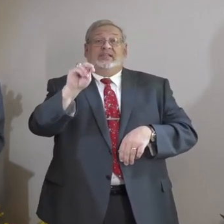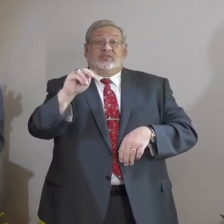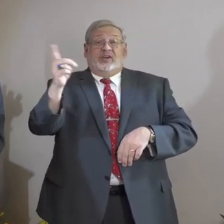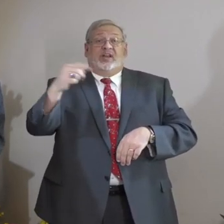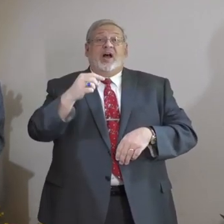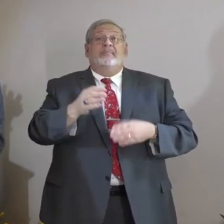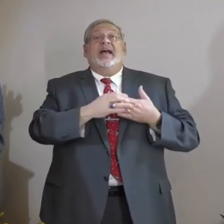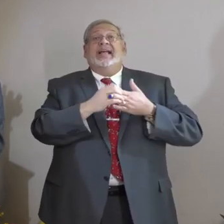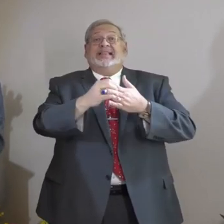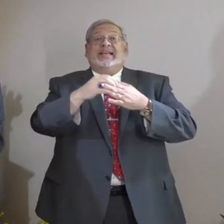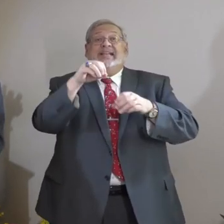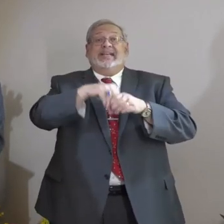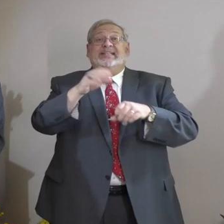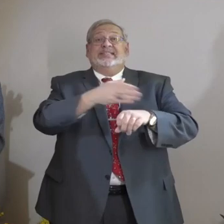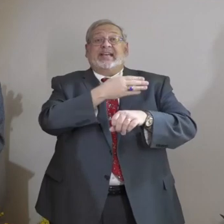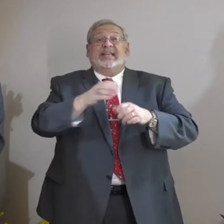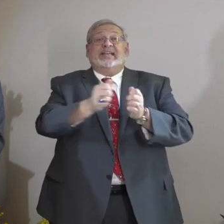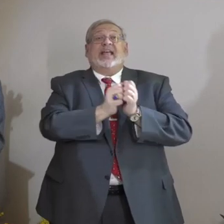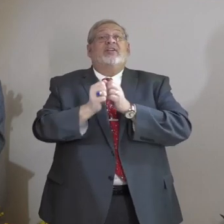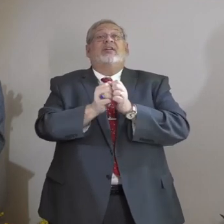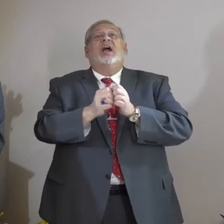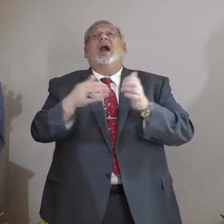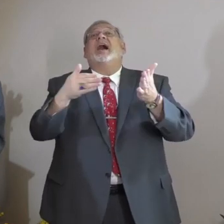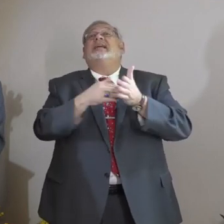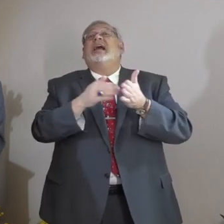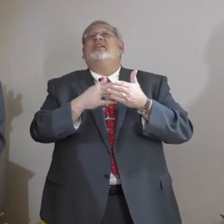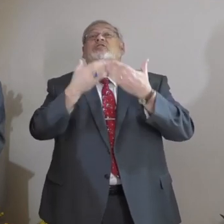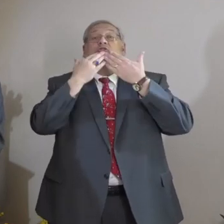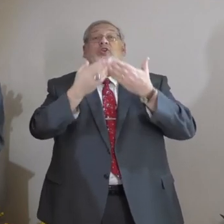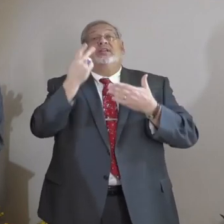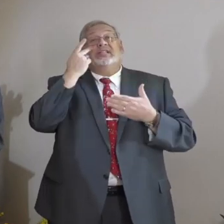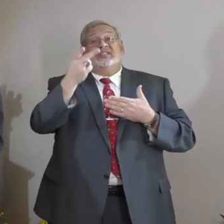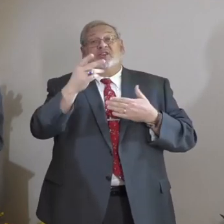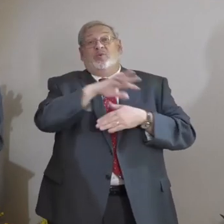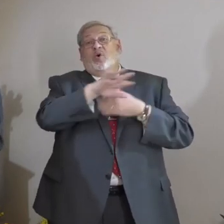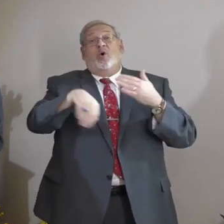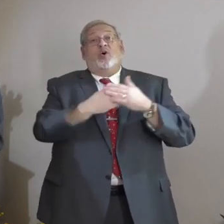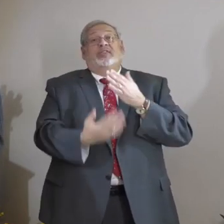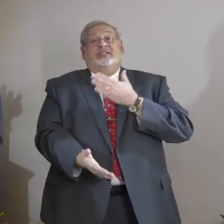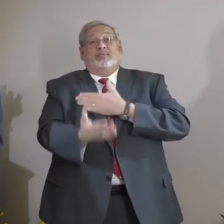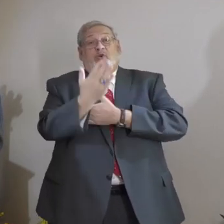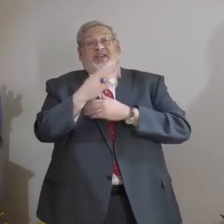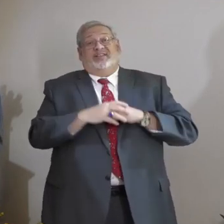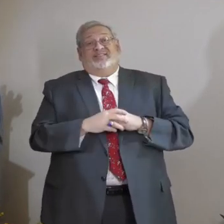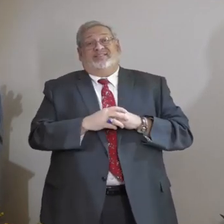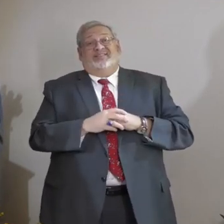going to lead us in some singing together. Once again, it is good to see you all this morning.